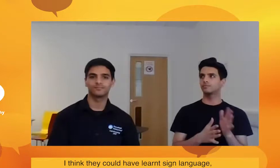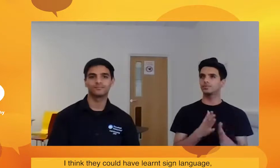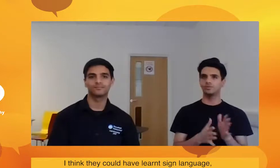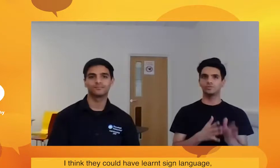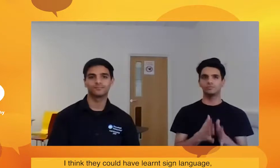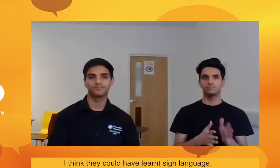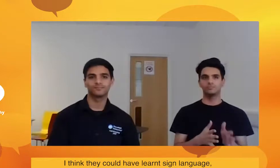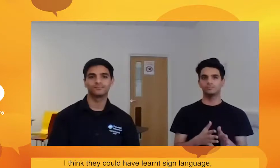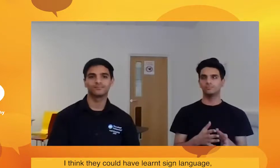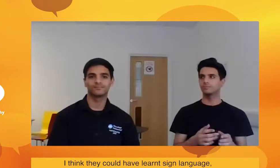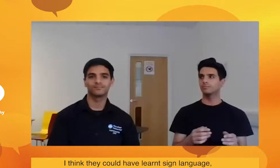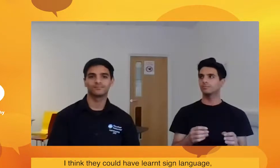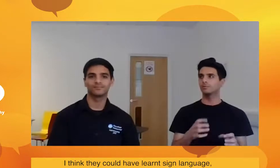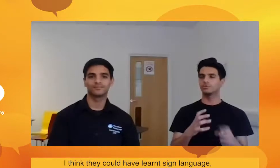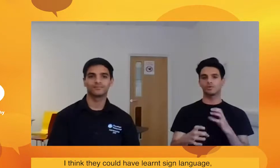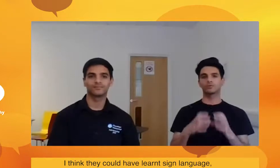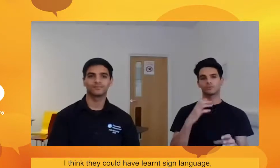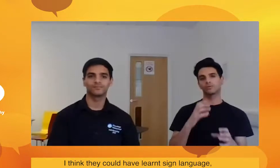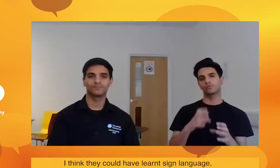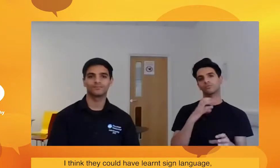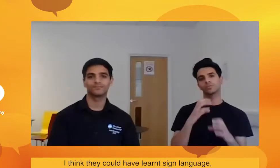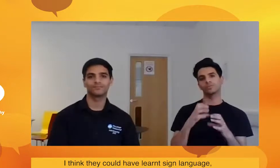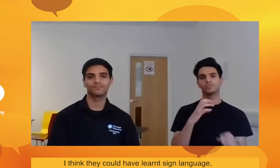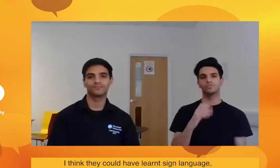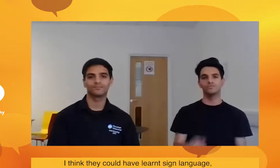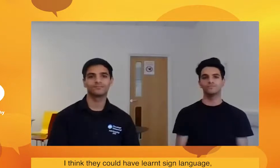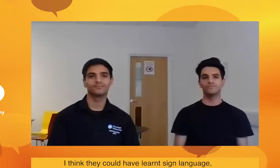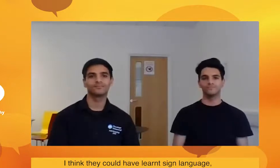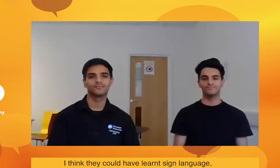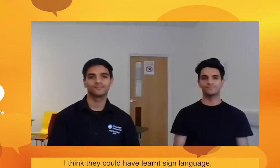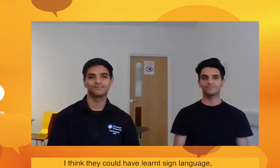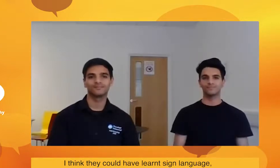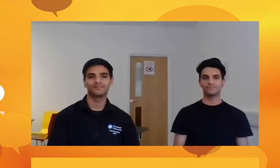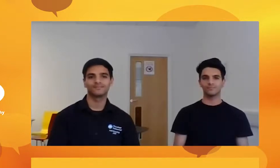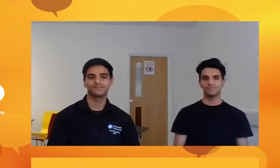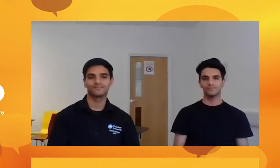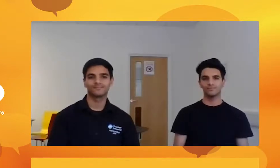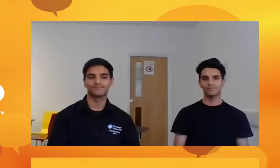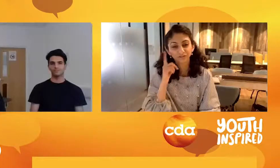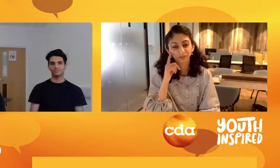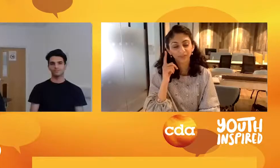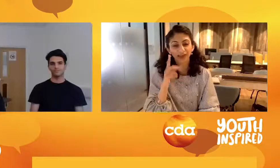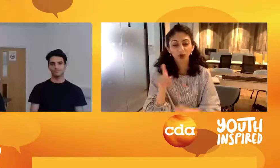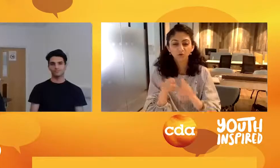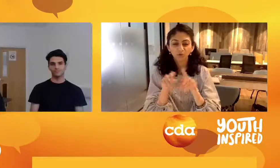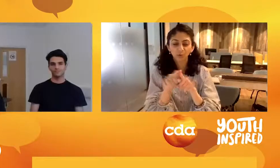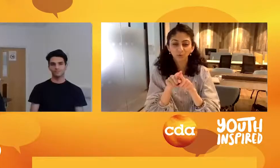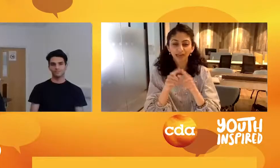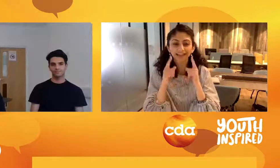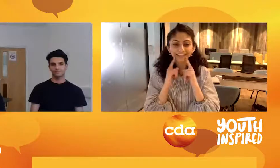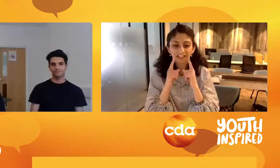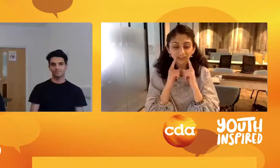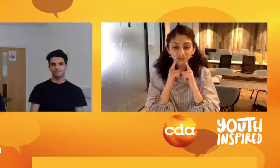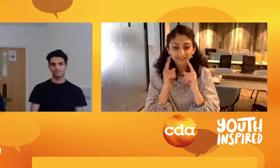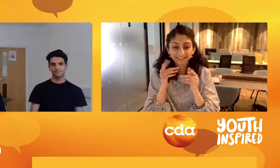I think they could have learnt sign language, made communication that bit easier.